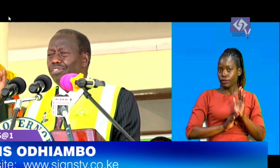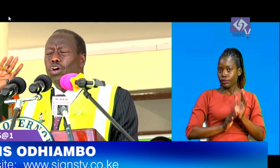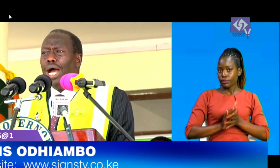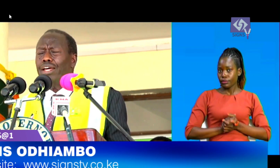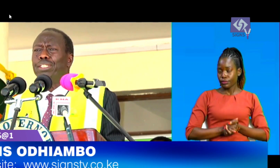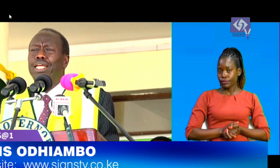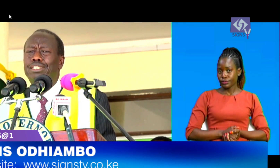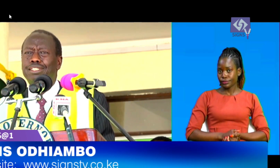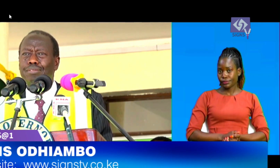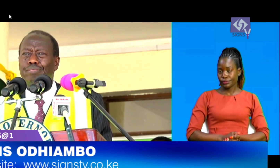no other business